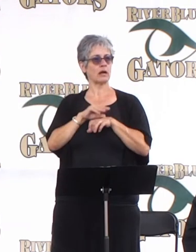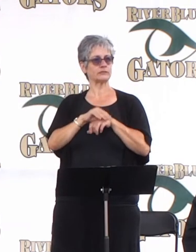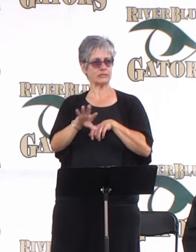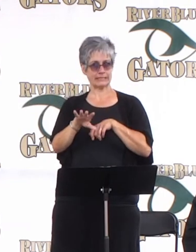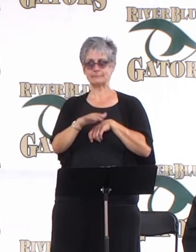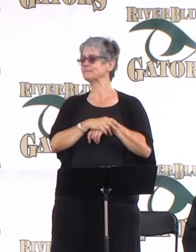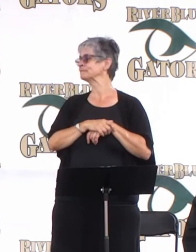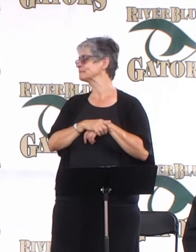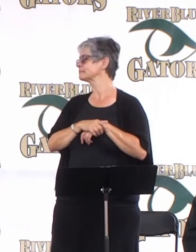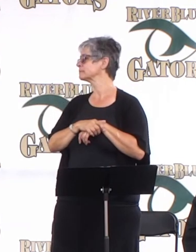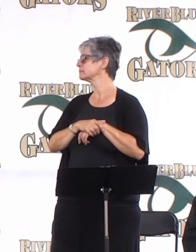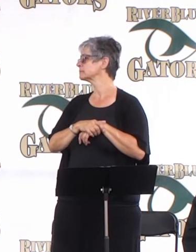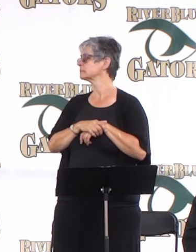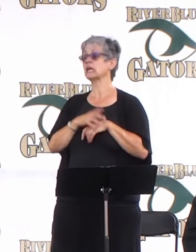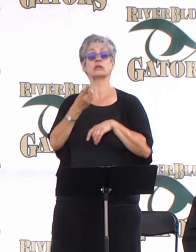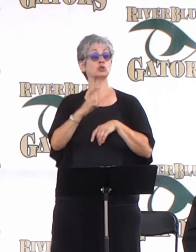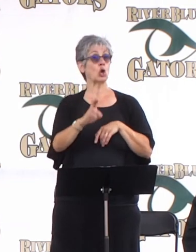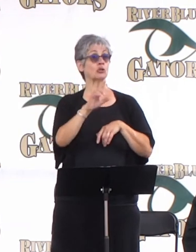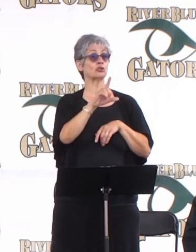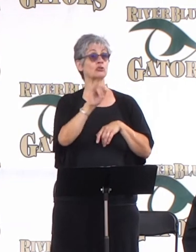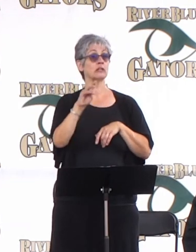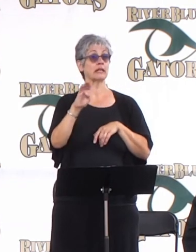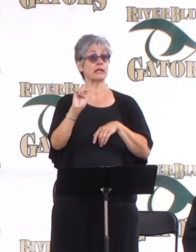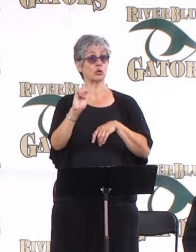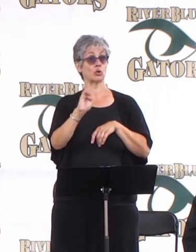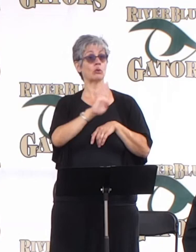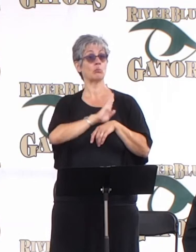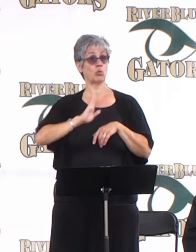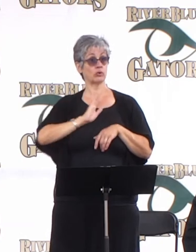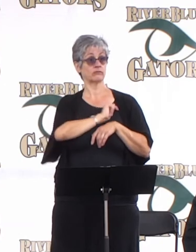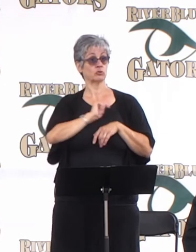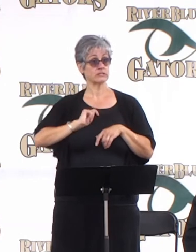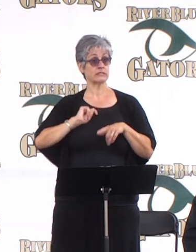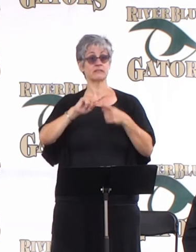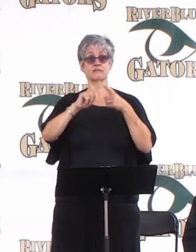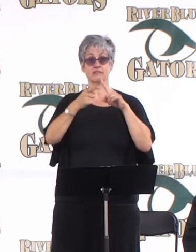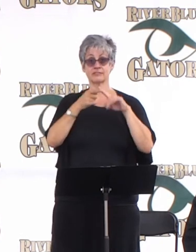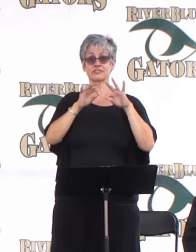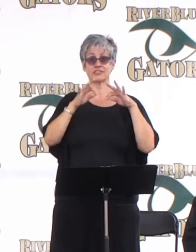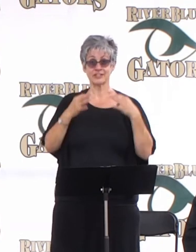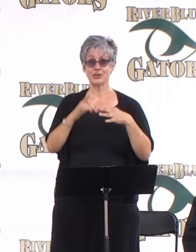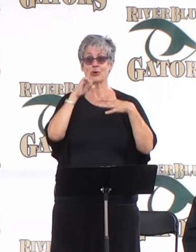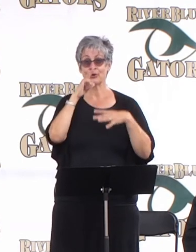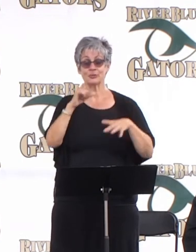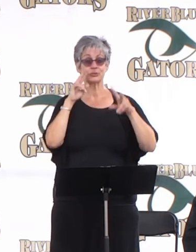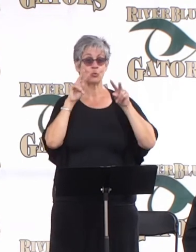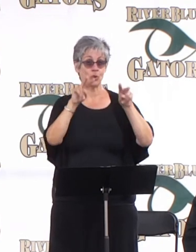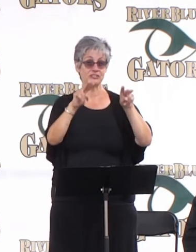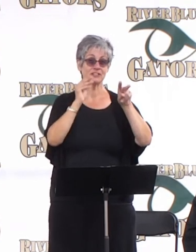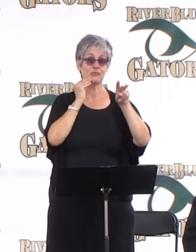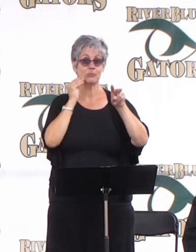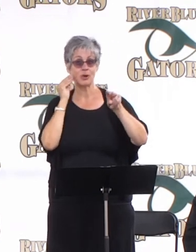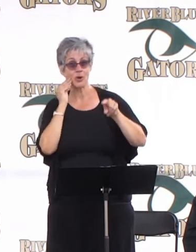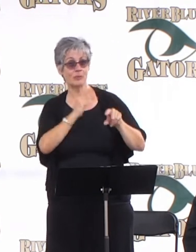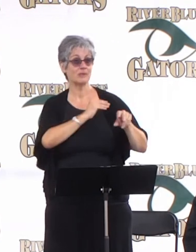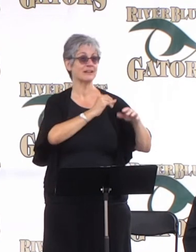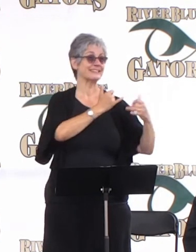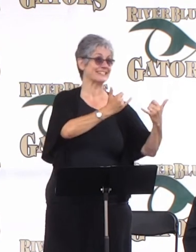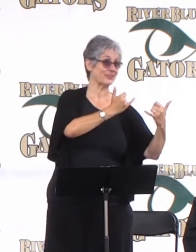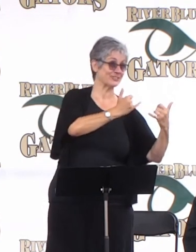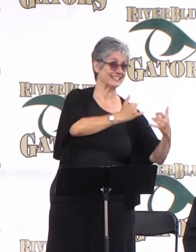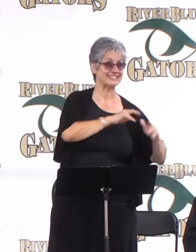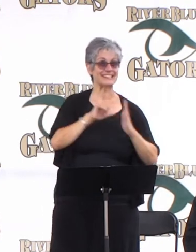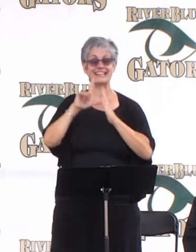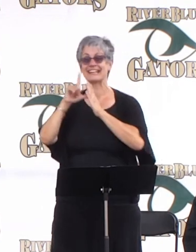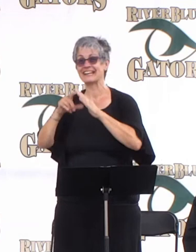families, friends, those watching from home, the whole synchronously, asynchronously, because you can go back and watch it later. We'll be